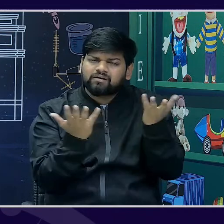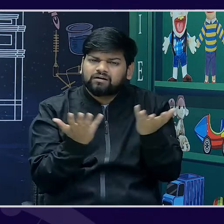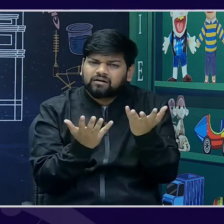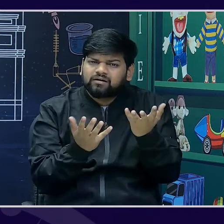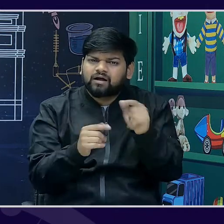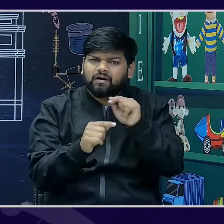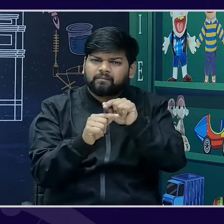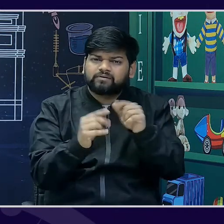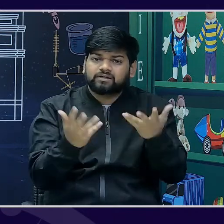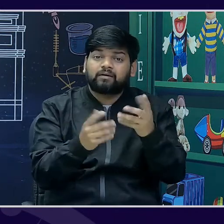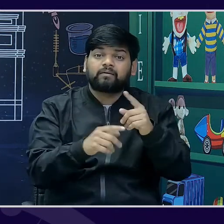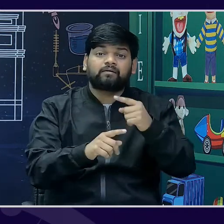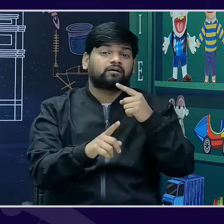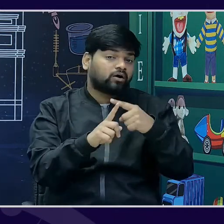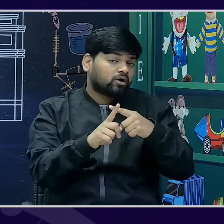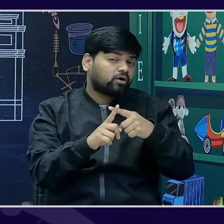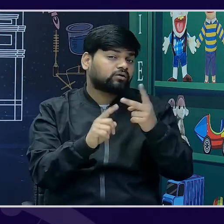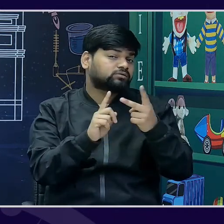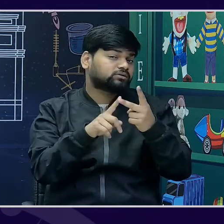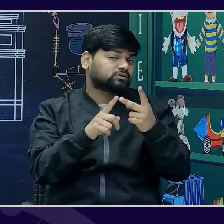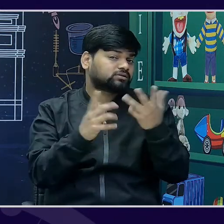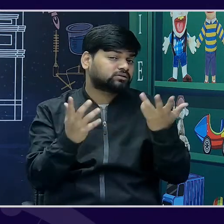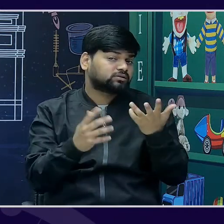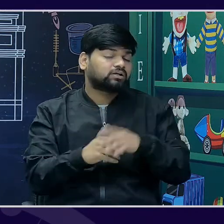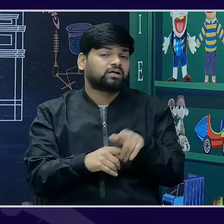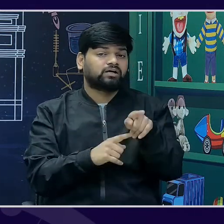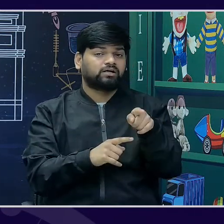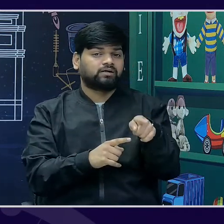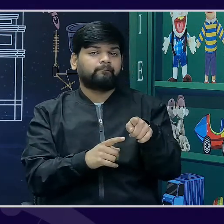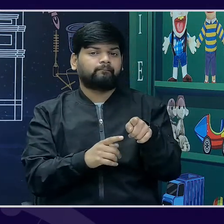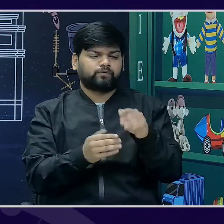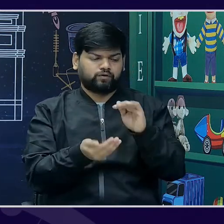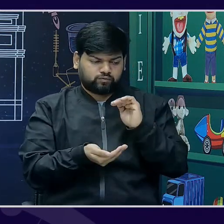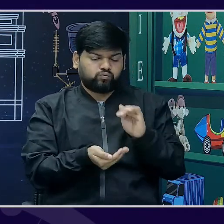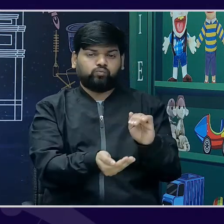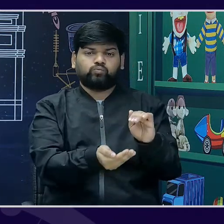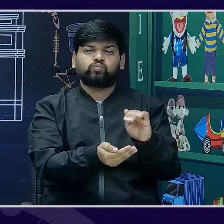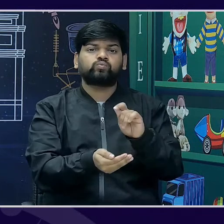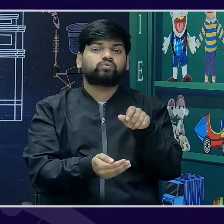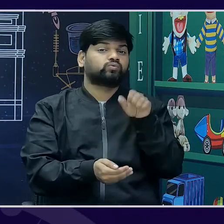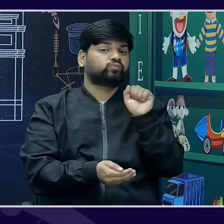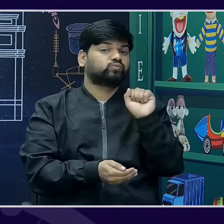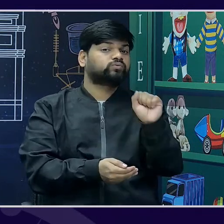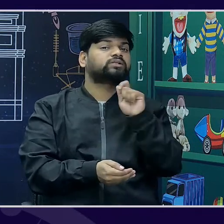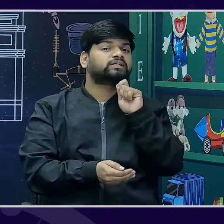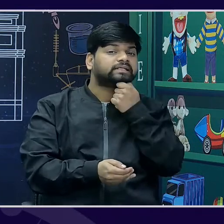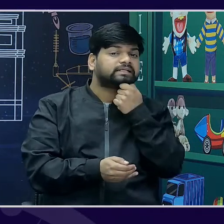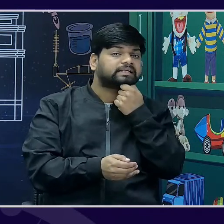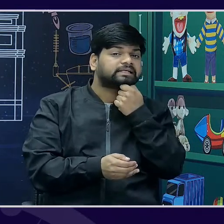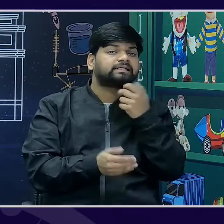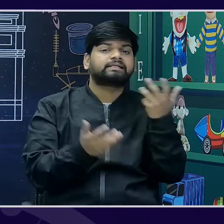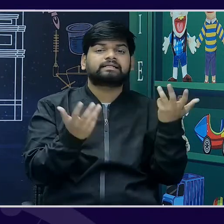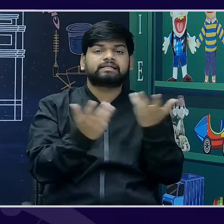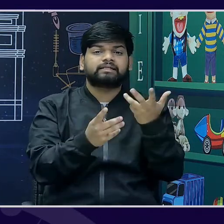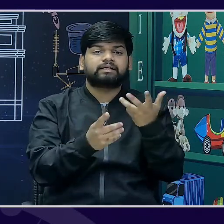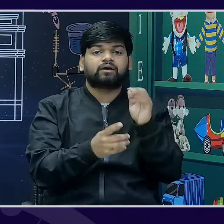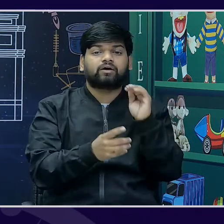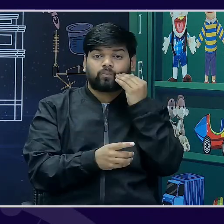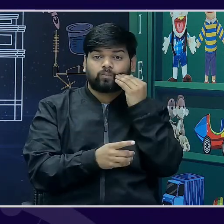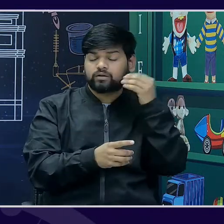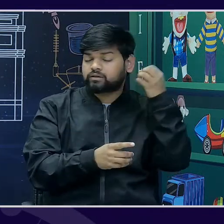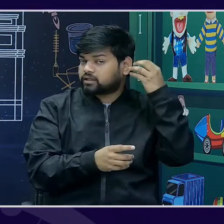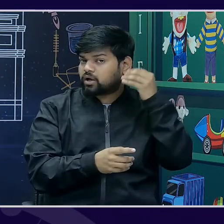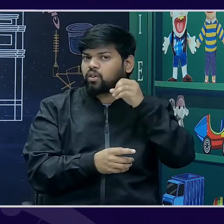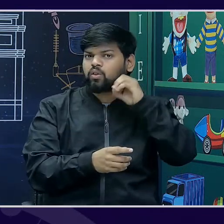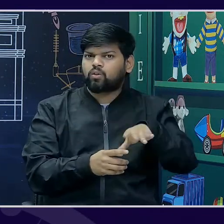child. The earlier the surgery, the good the anatomical structures, the success rate